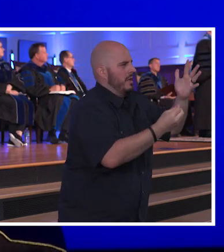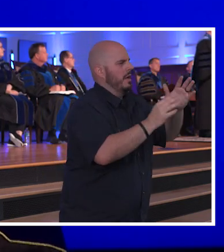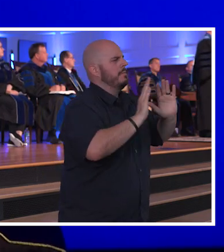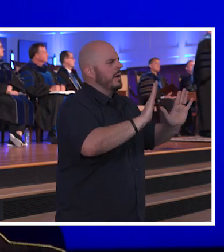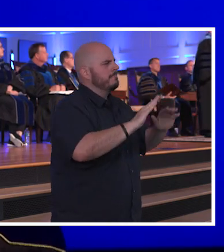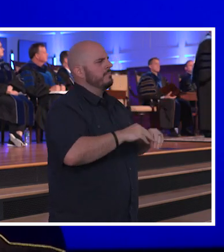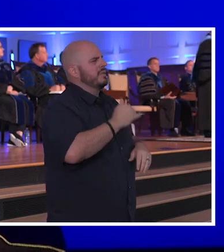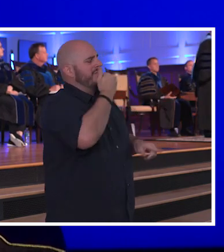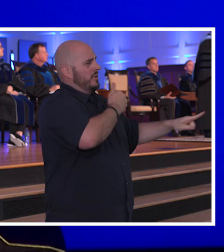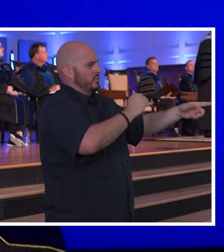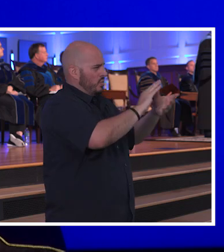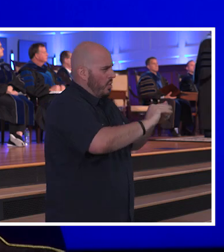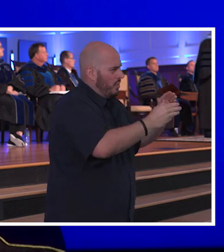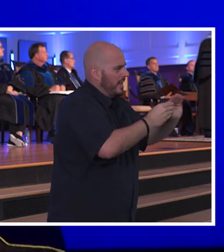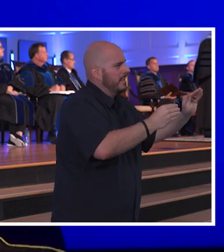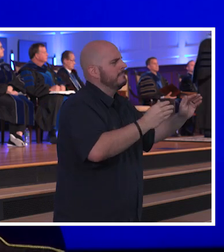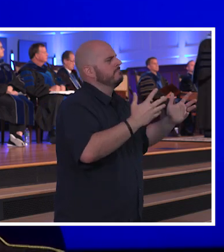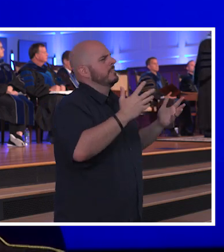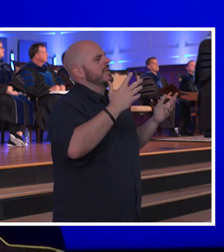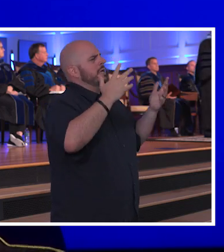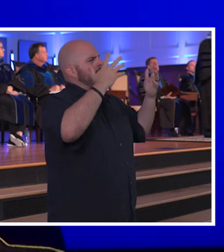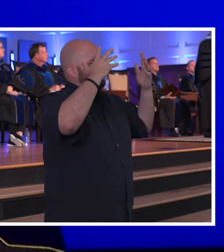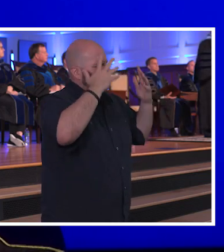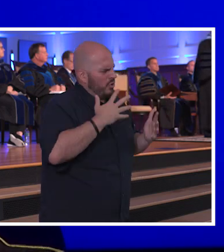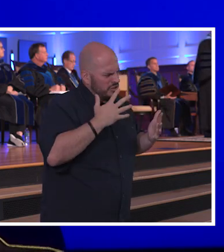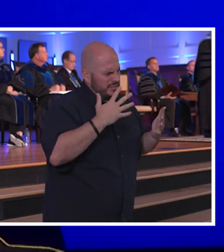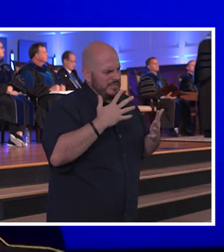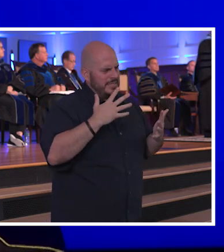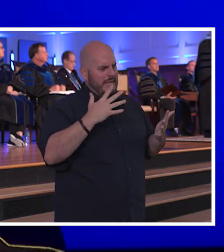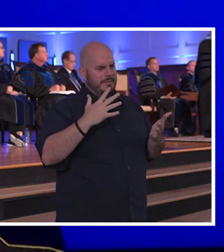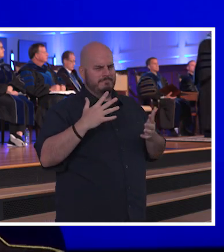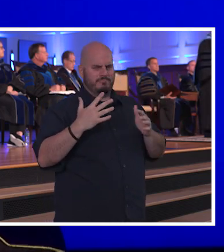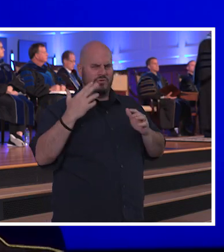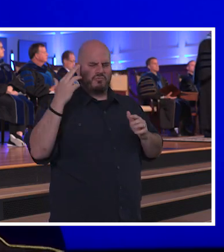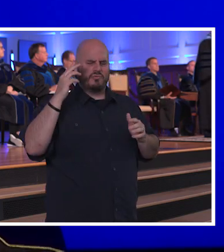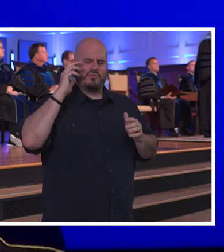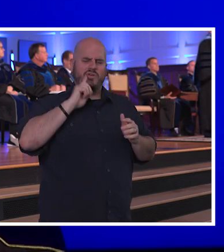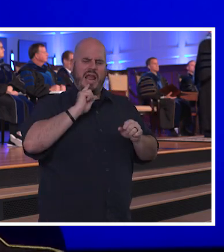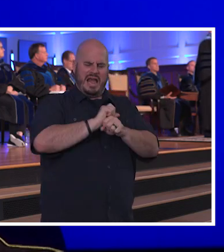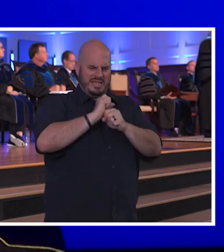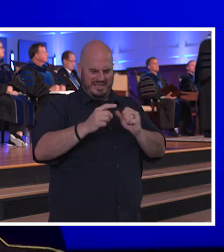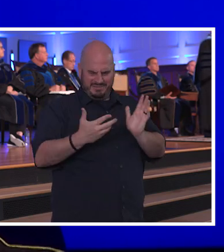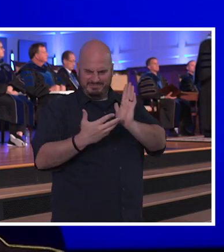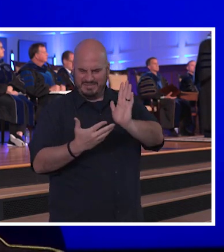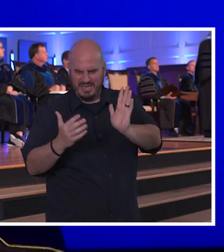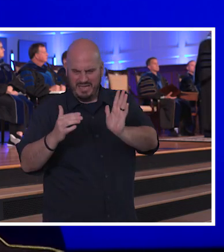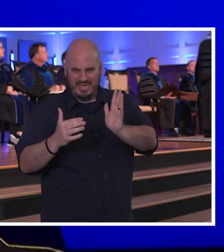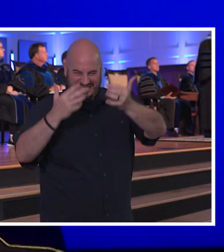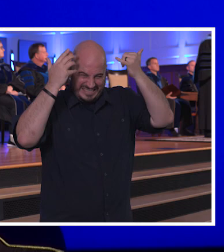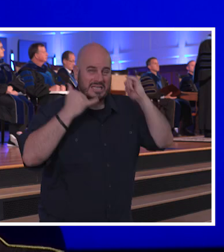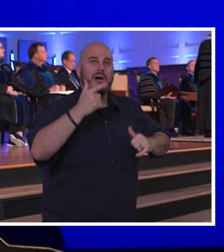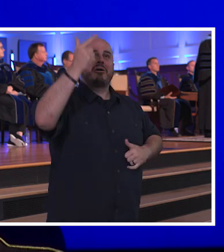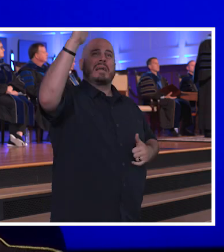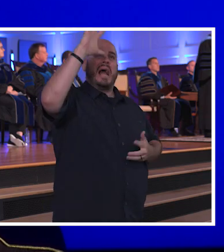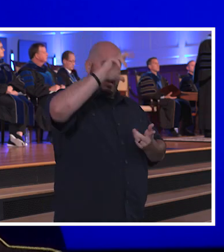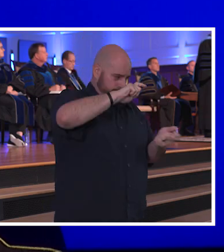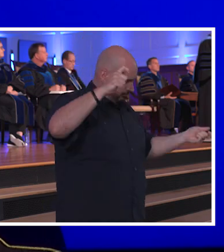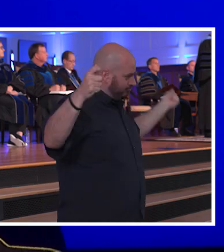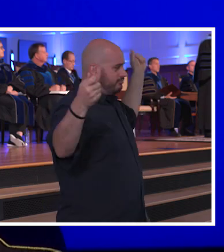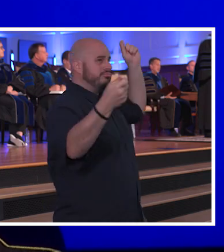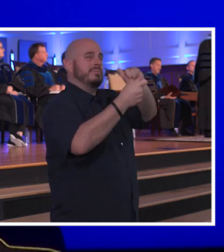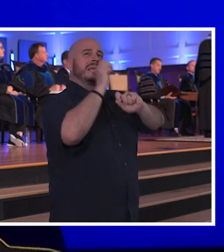and sad commentary on this reality, is still an amazing story of God's faithfulness and